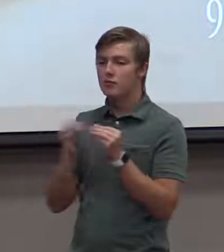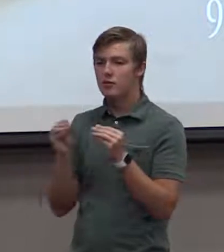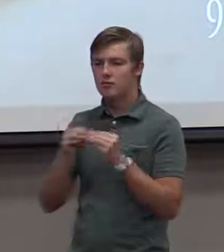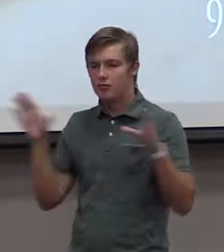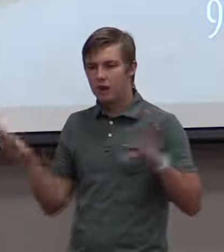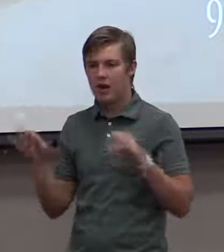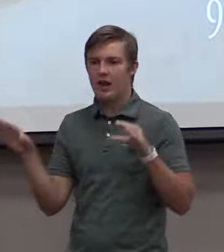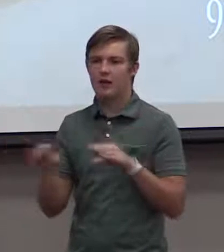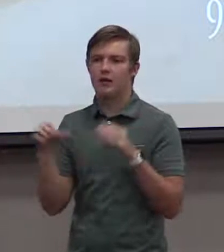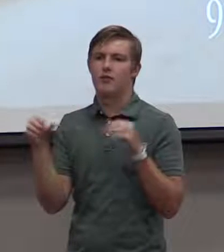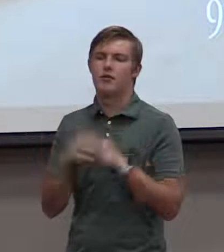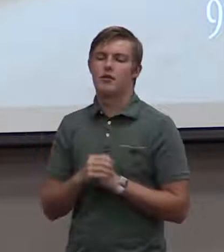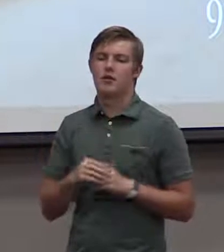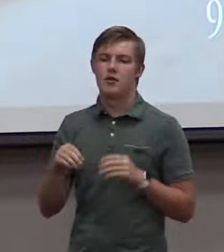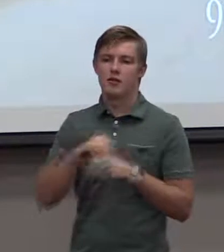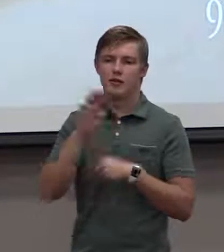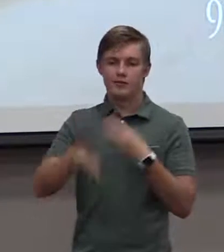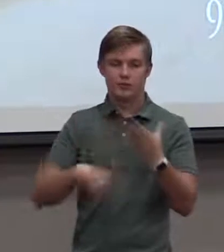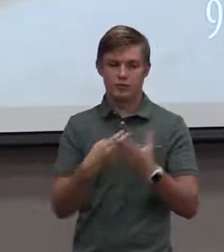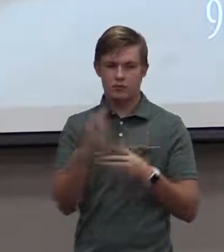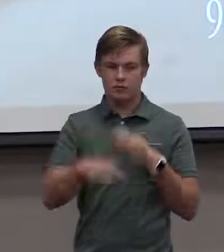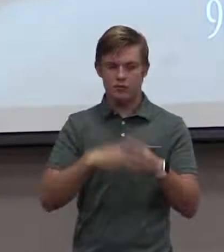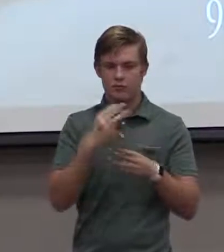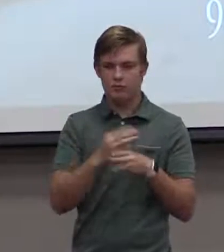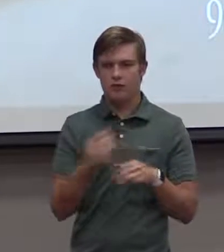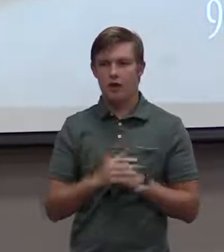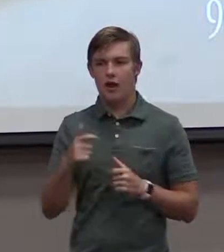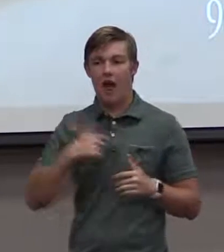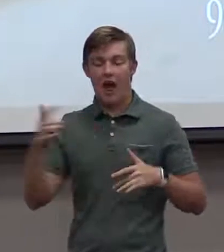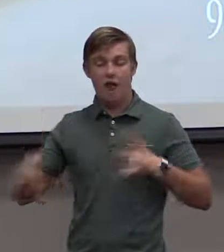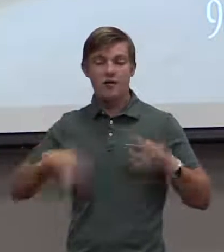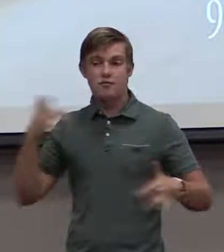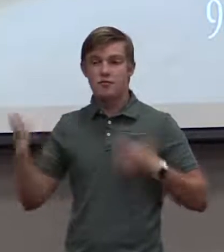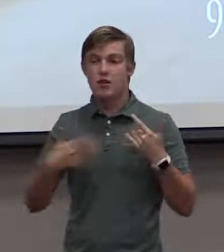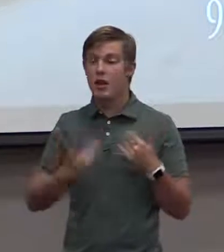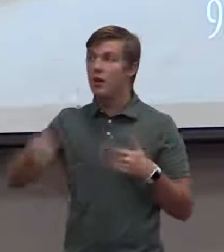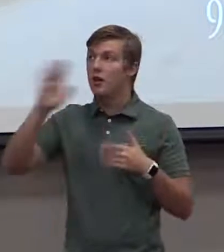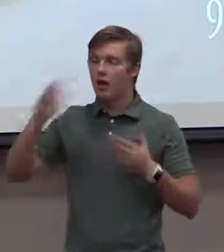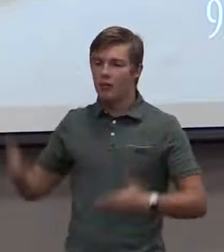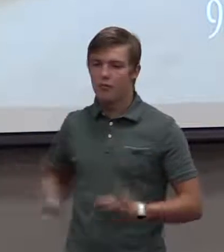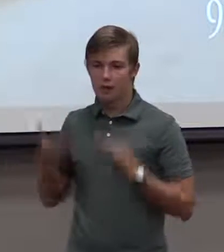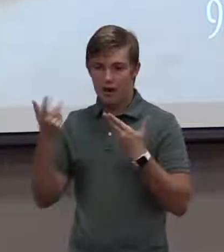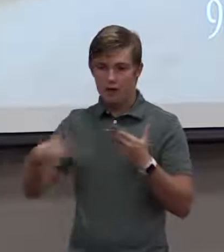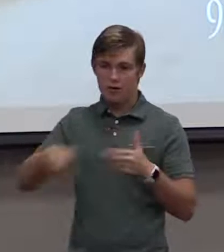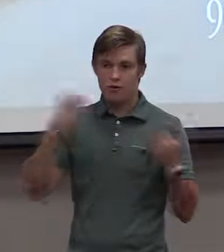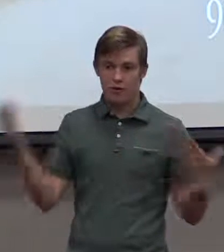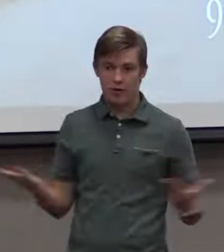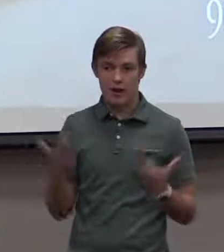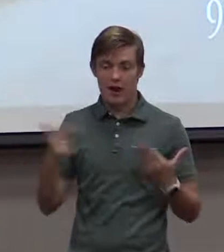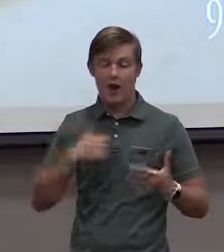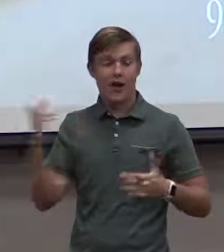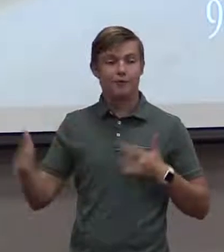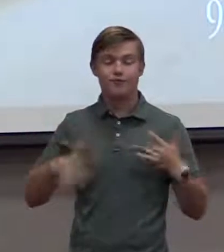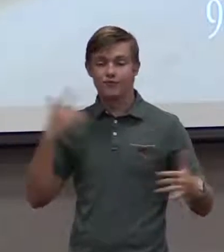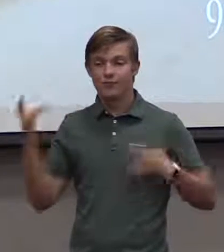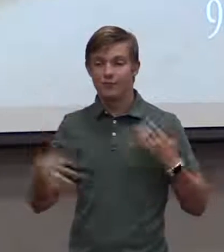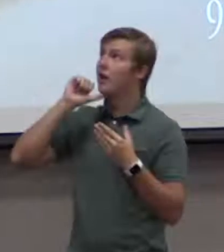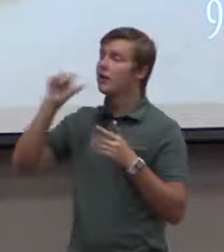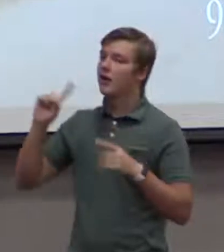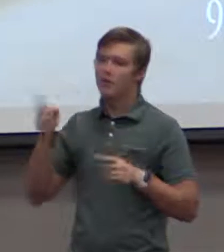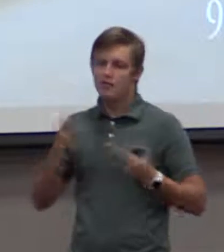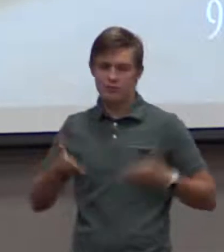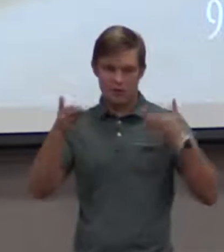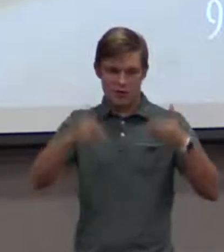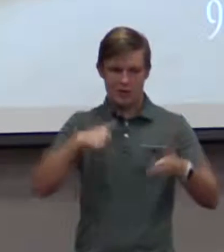Alaska, but all over the whole world. And so I'm thrilled that God has brought you here, and I'm also even more thrilled to see where he